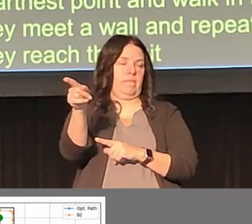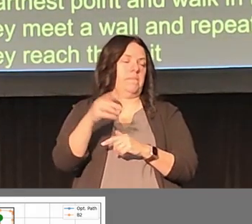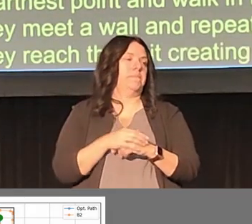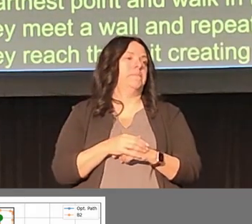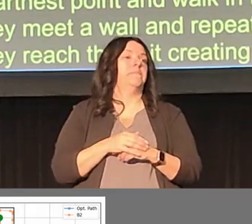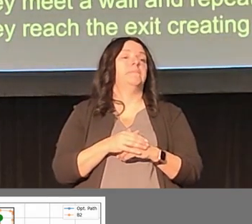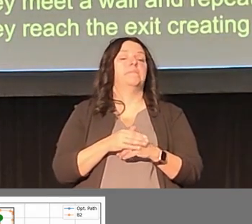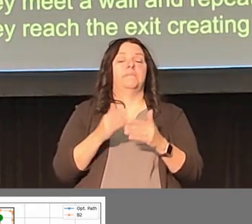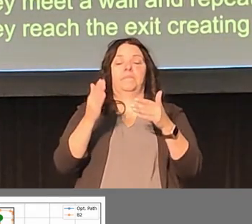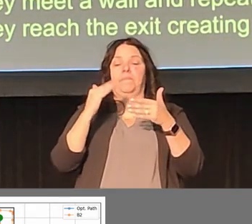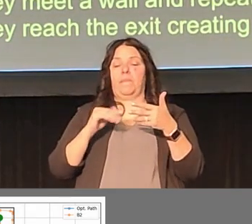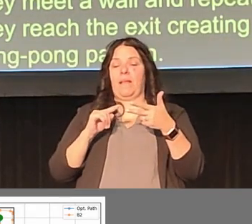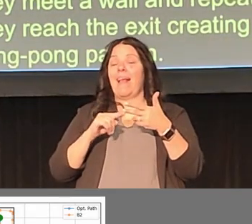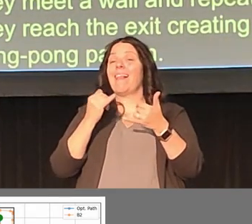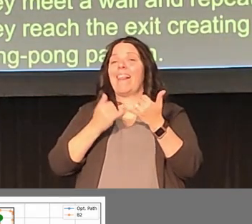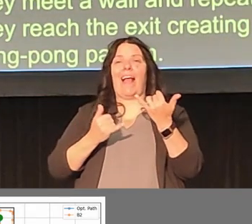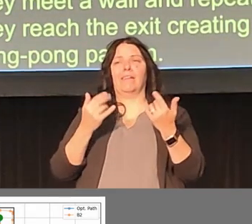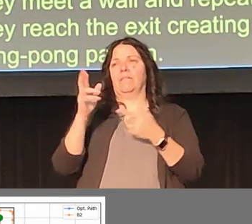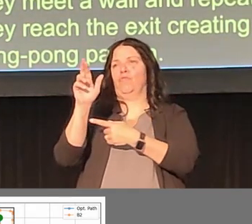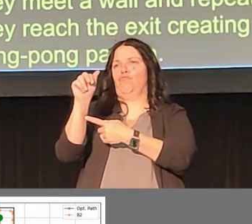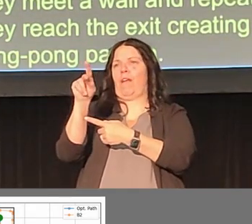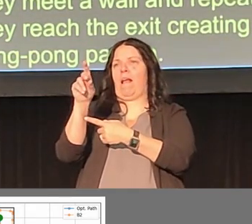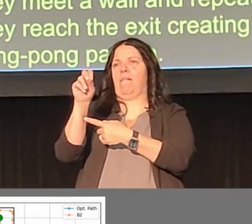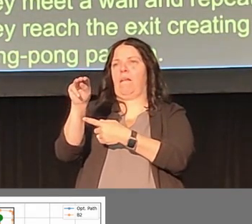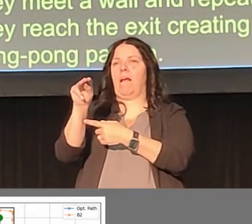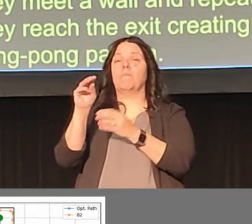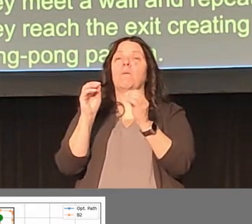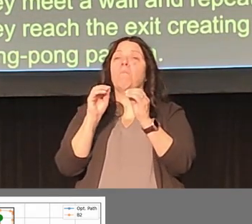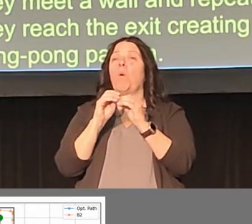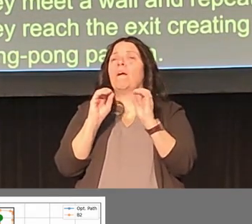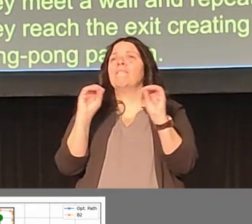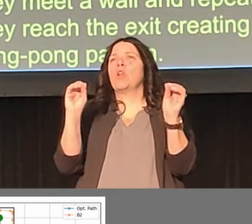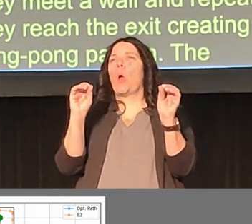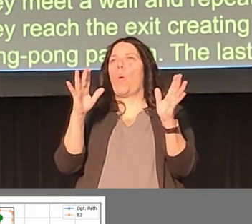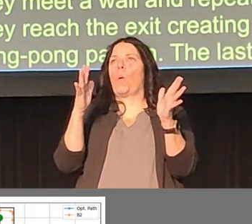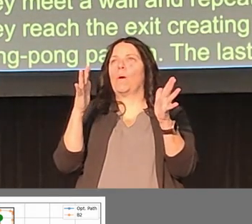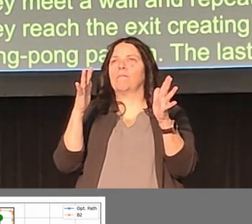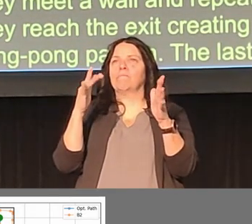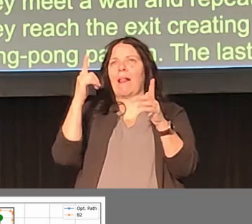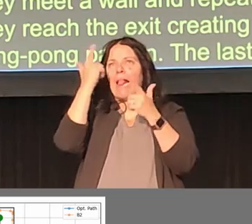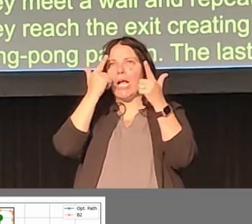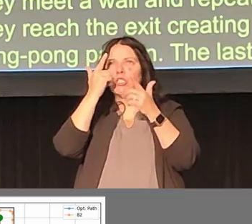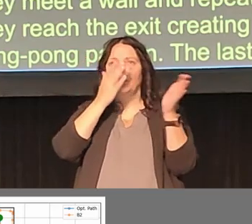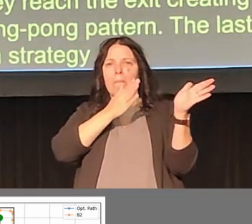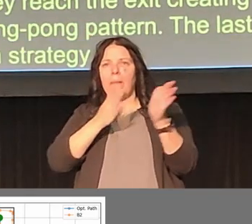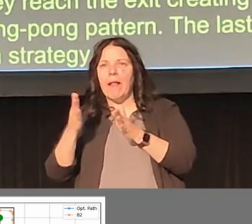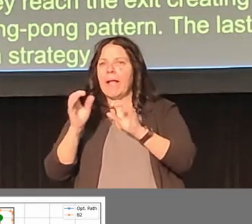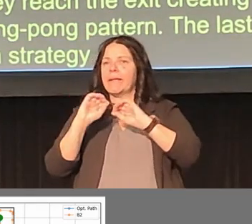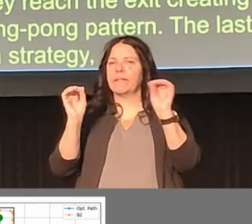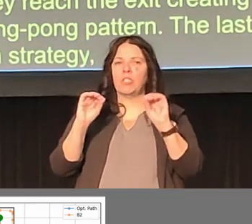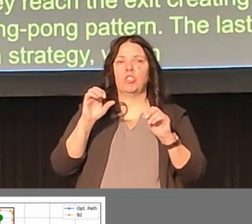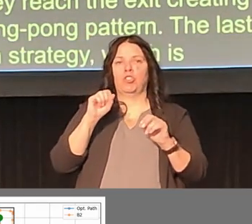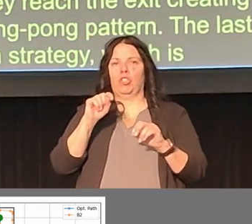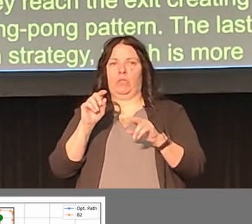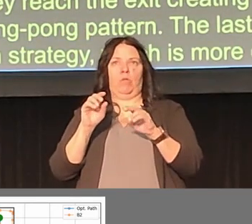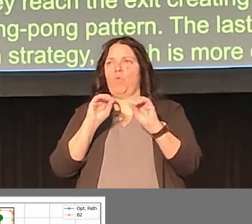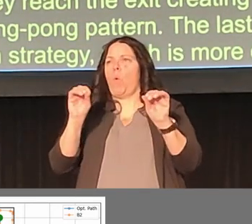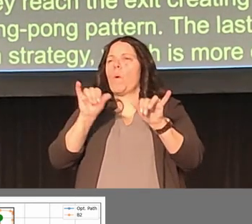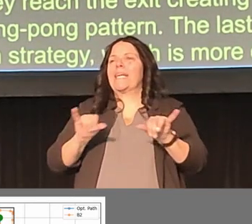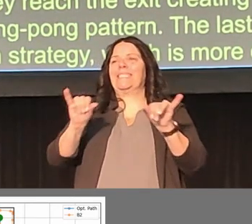The last one is the random strategy, which is more of a nonsensical strategy where no consistent pattern is used when